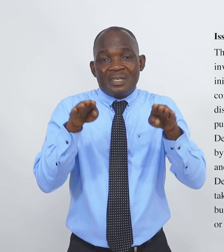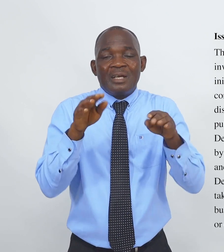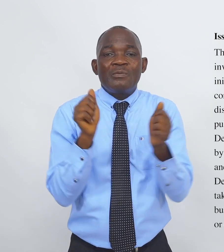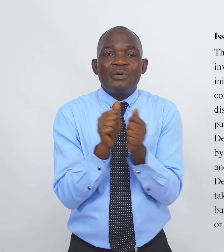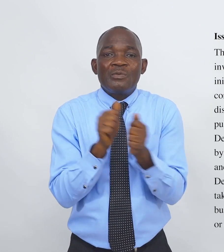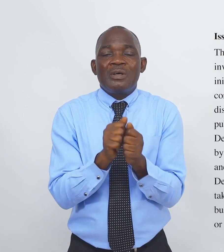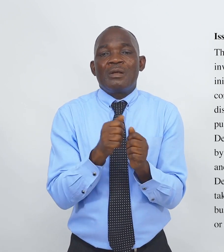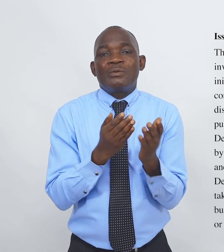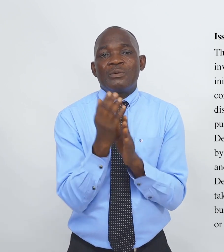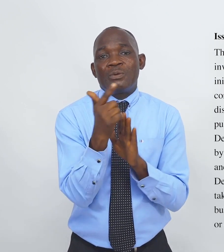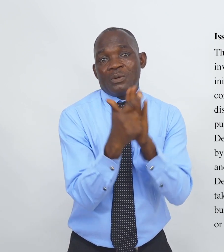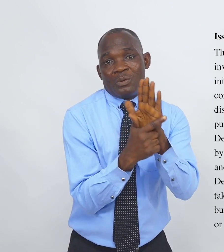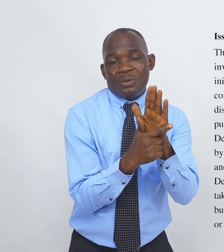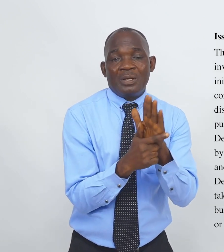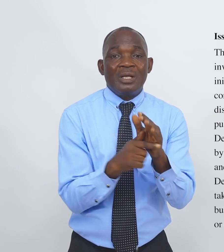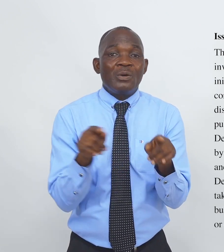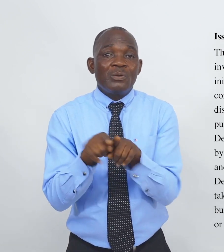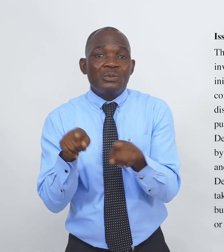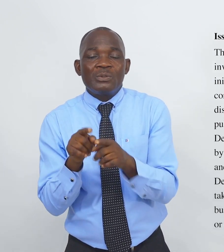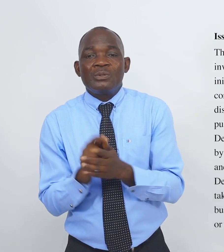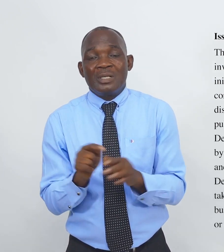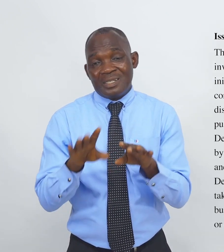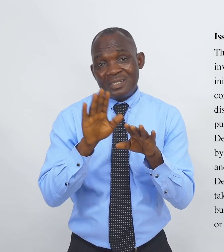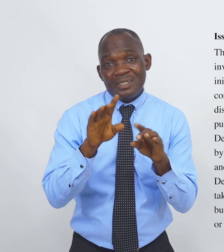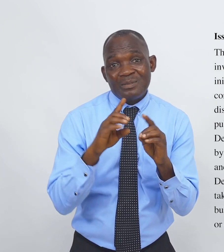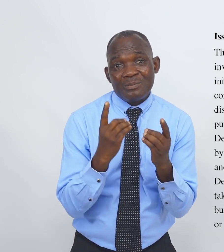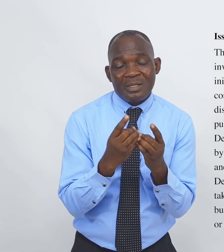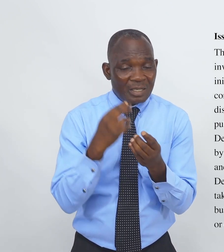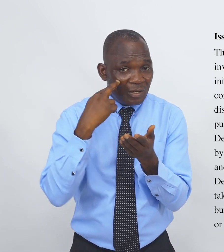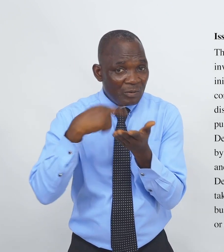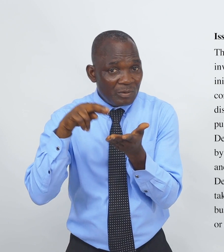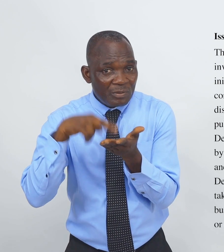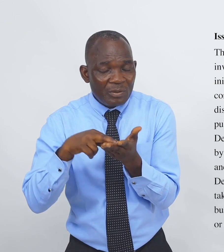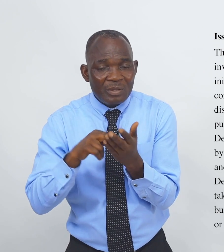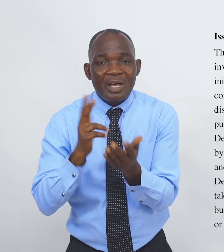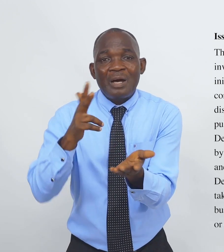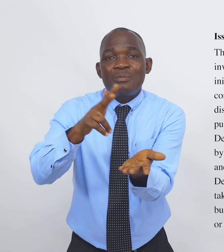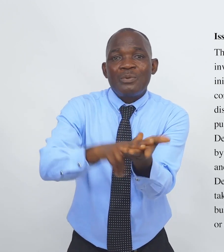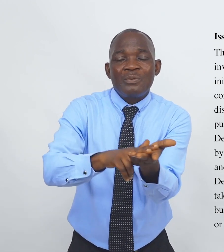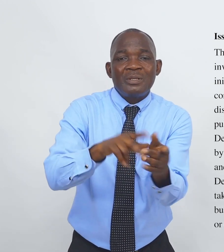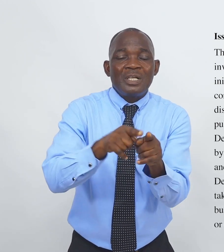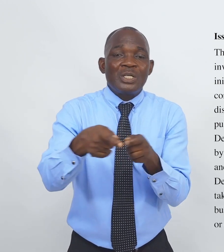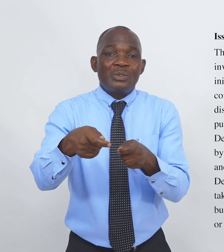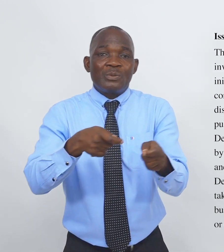imposed by law. In addition, the department reviews, approves, and regulates